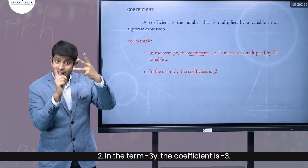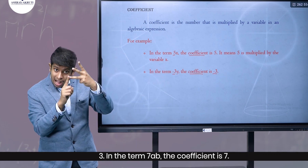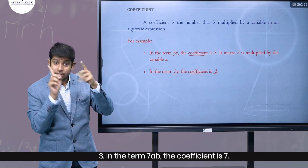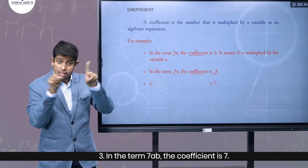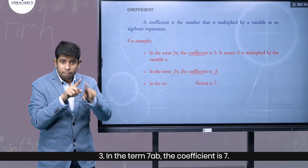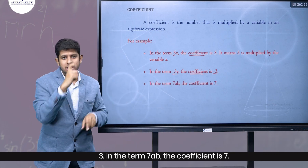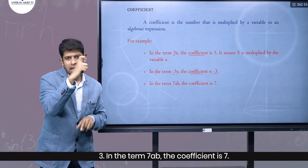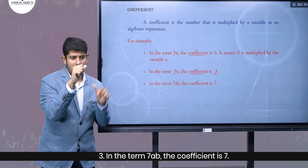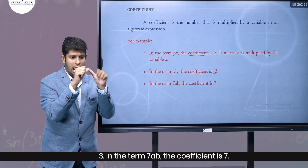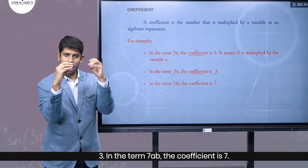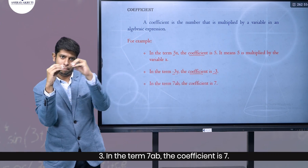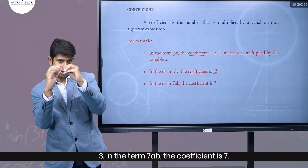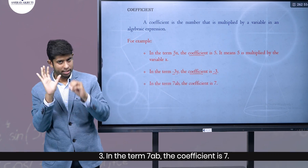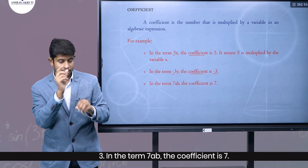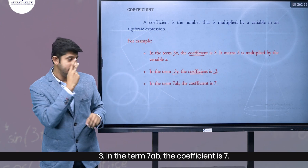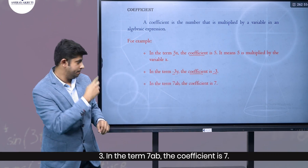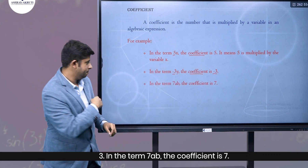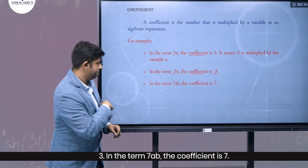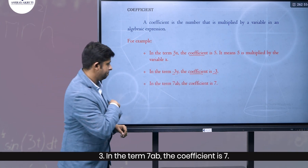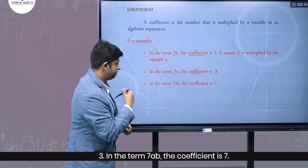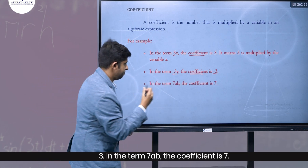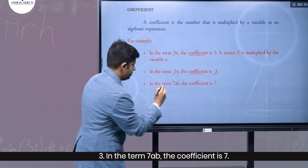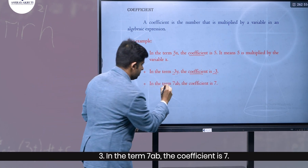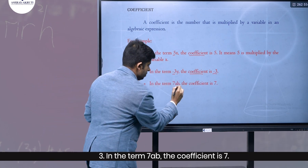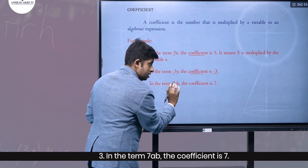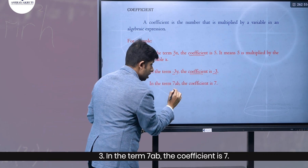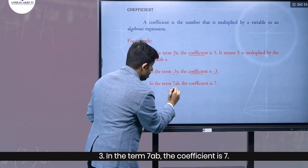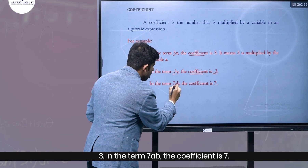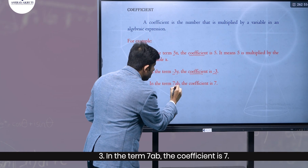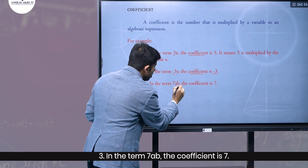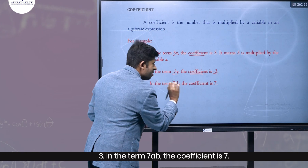Third, in the term 7ab, the coefficient is 7.